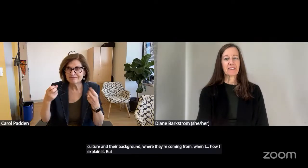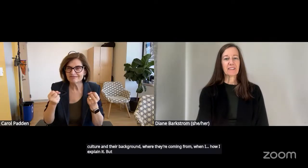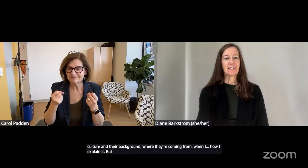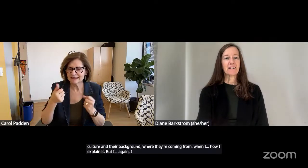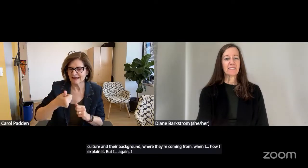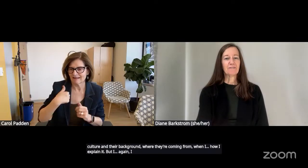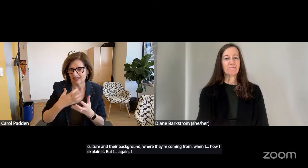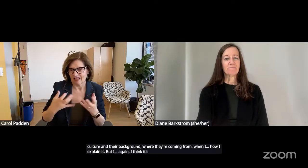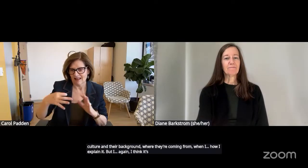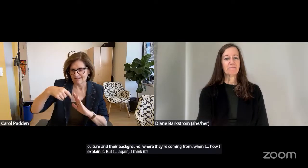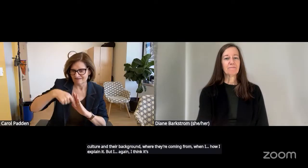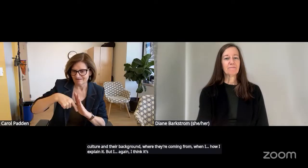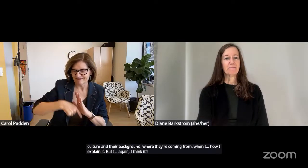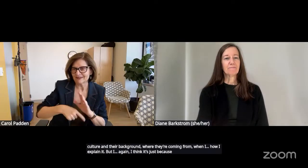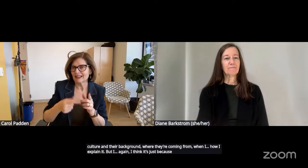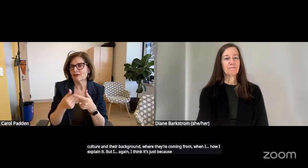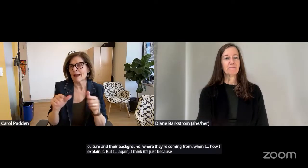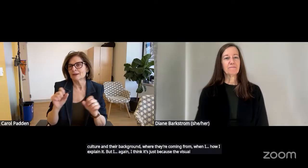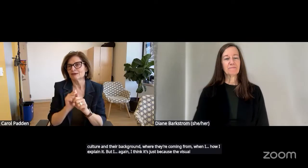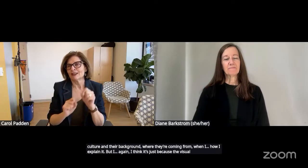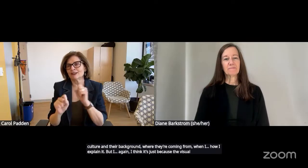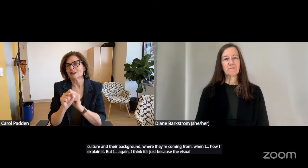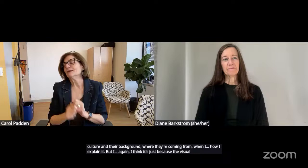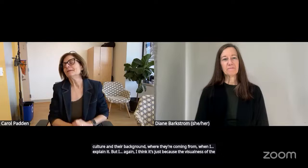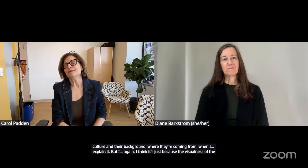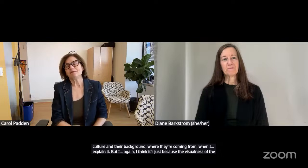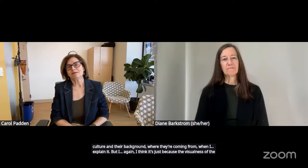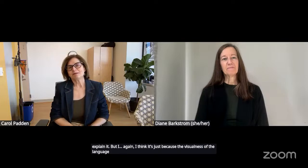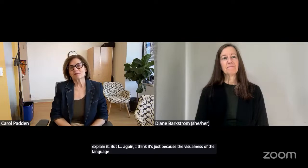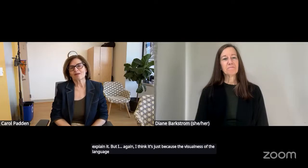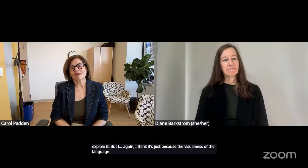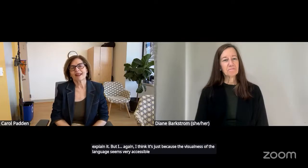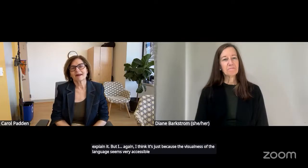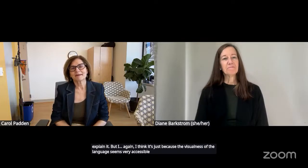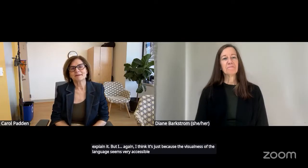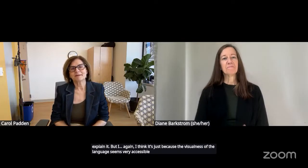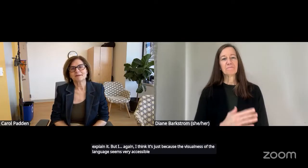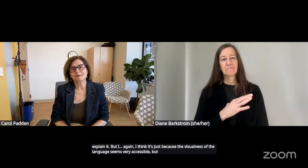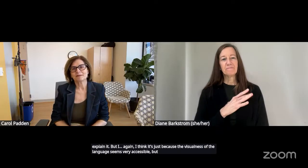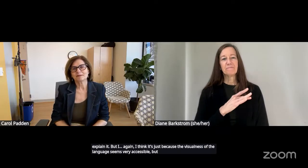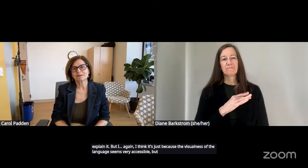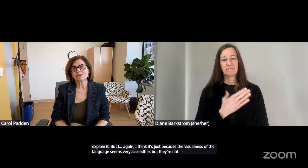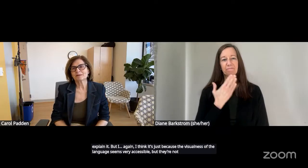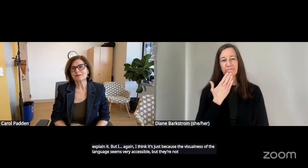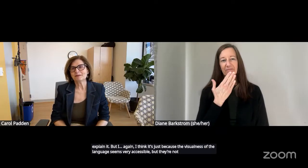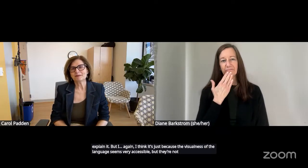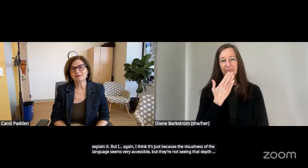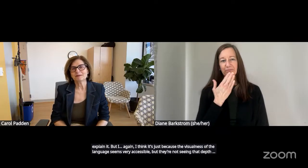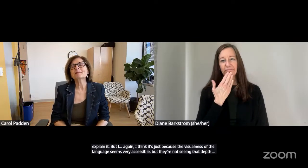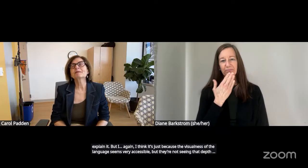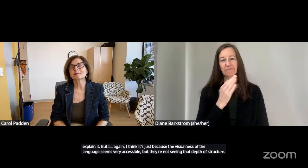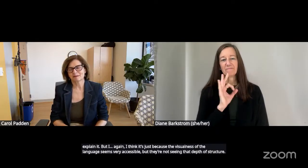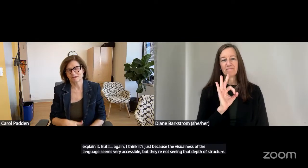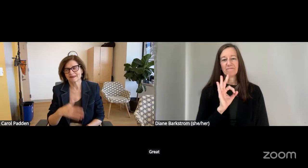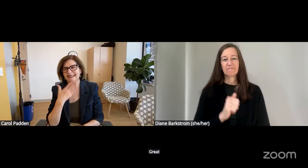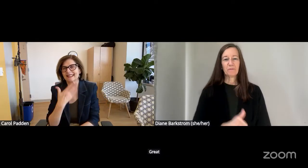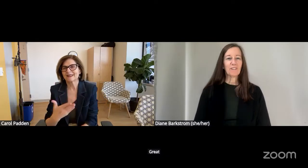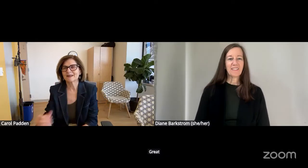think it's just because the visualness of the language seems very accessible, but they're not seeing that depth of structure. great, great. Thank you so